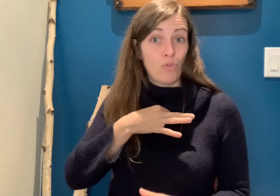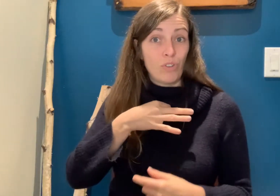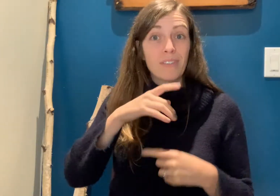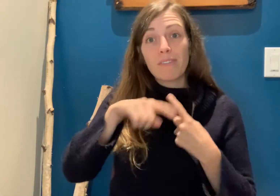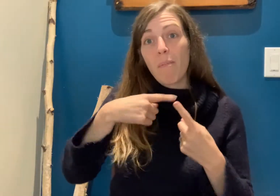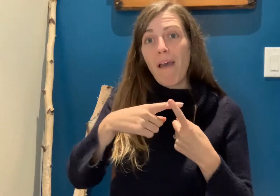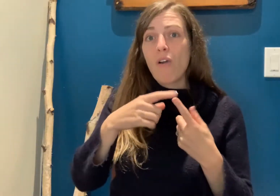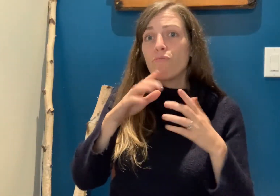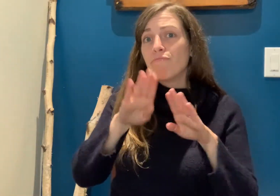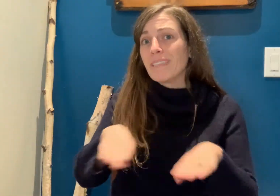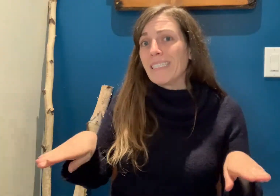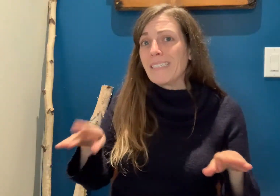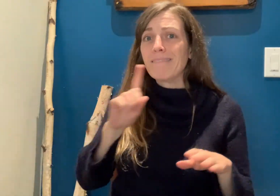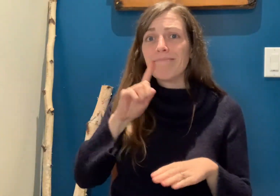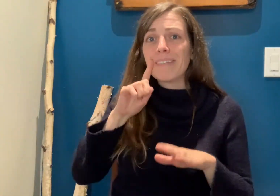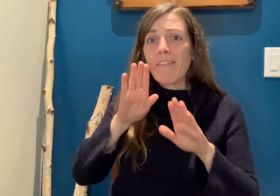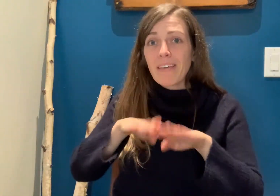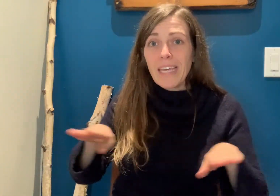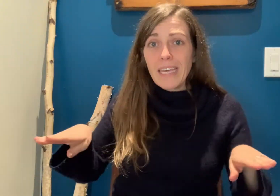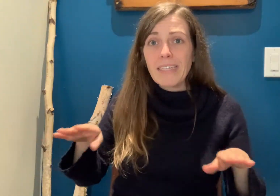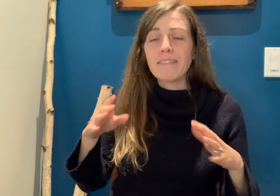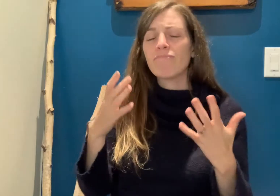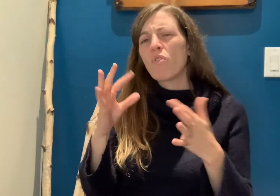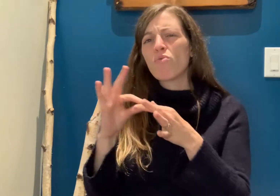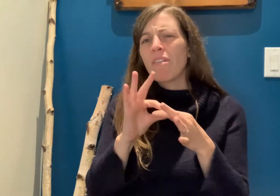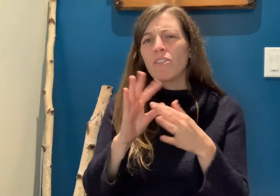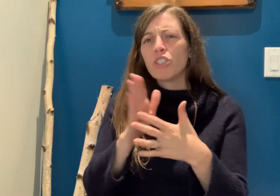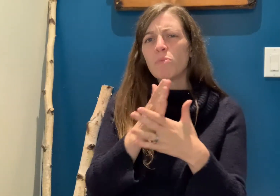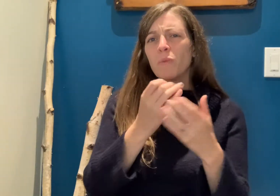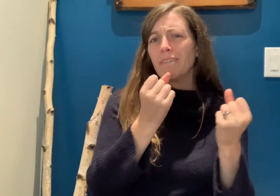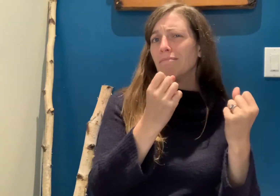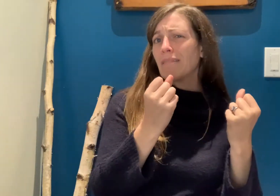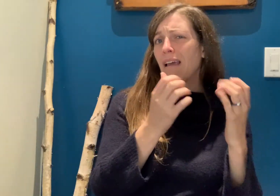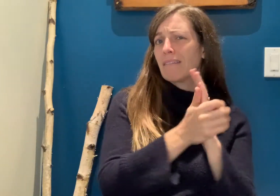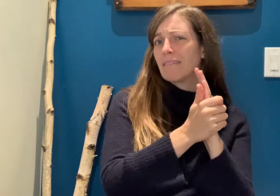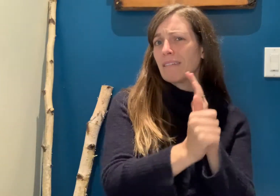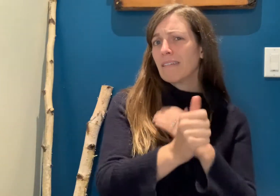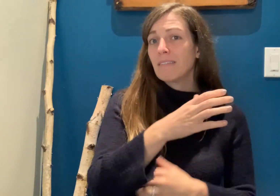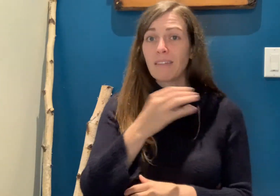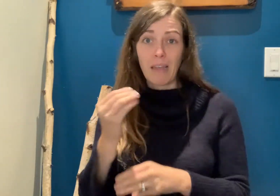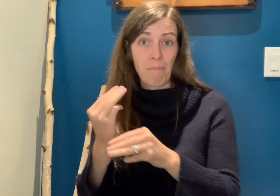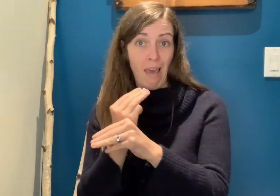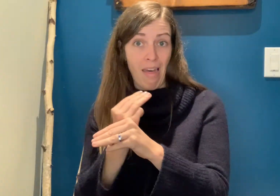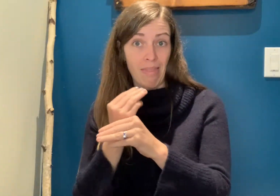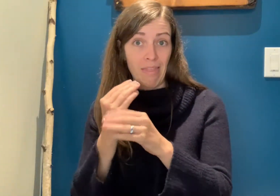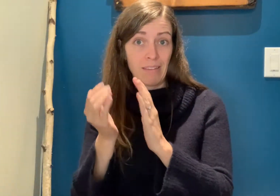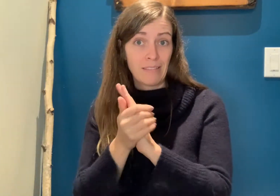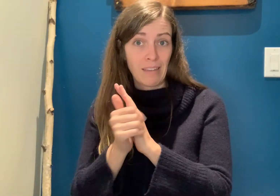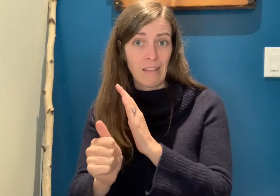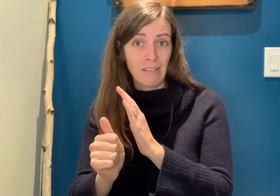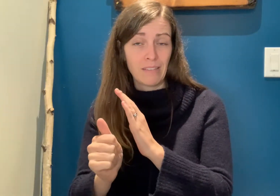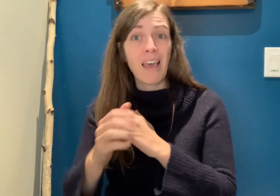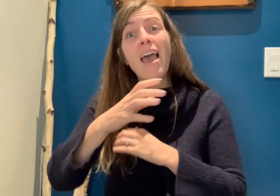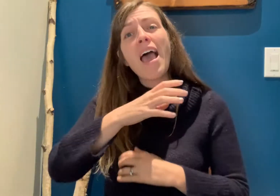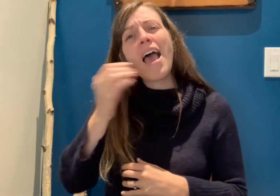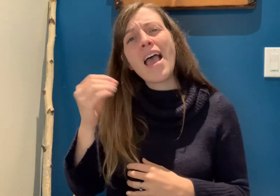that you can refer back to. And so our example experiment is looking at whether deaf kids